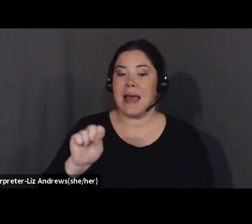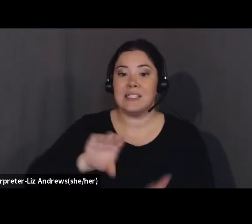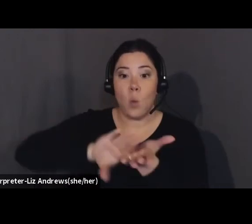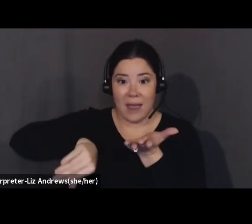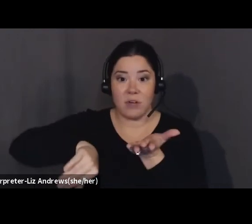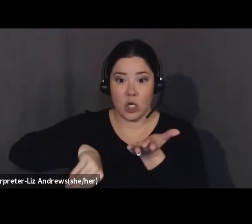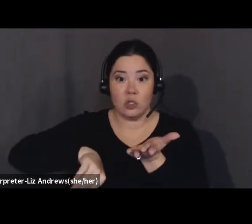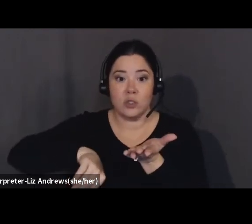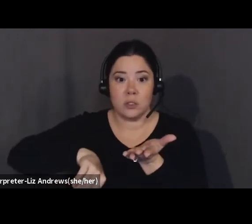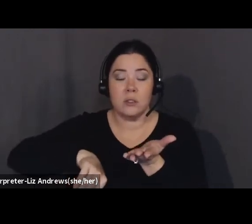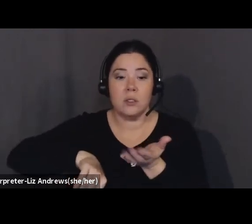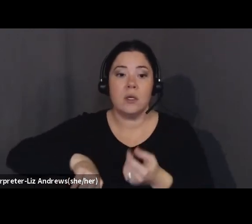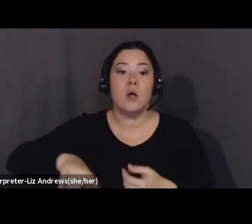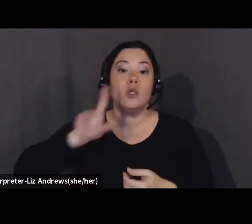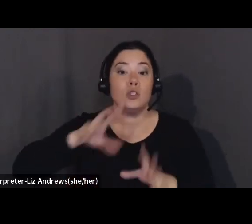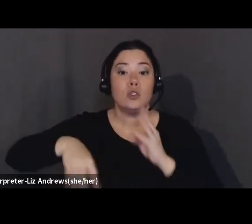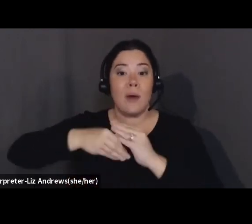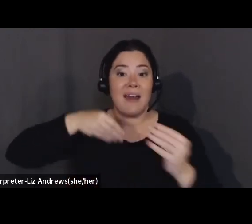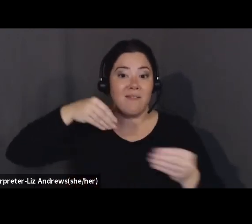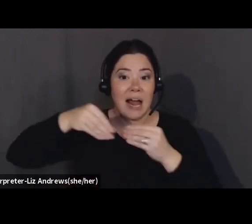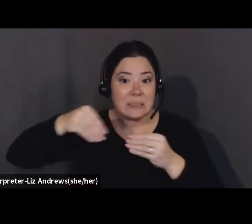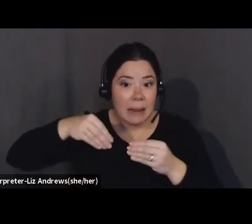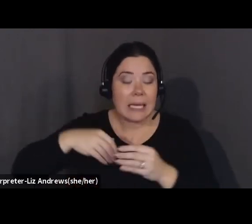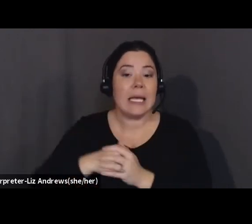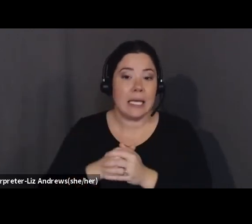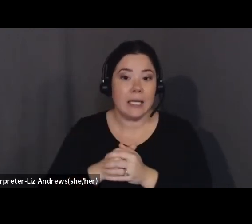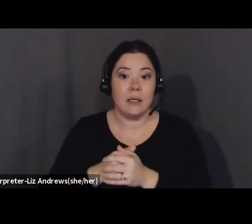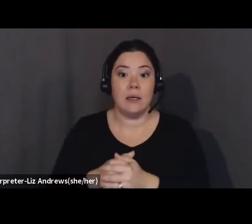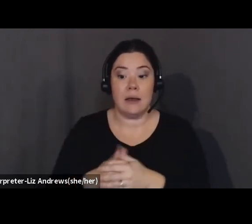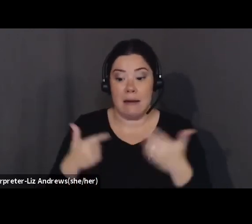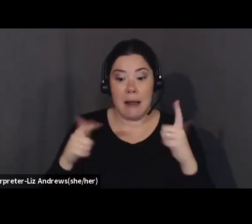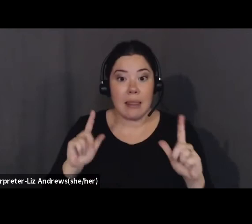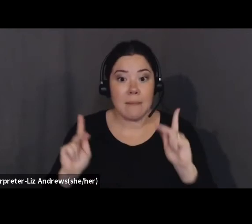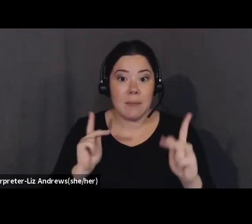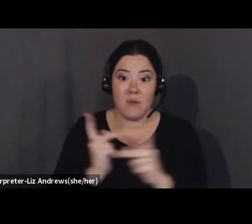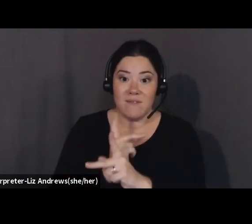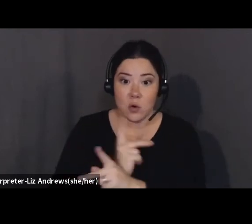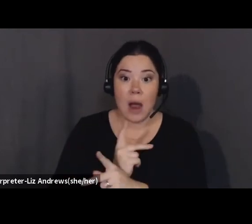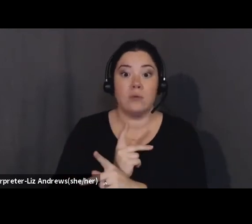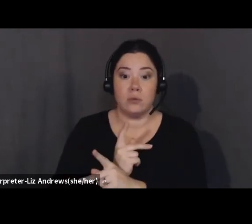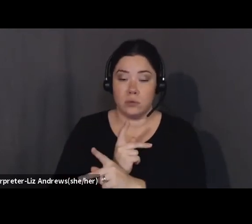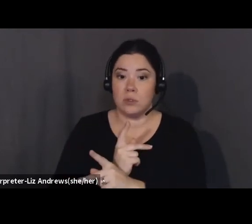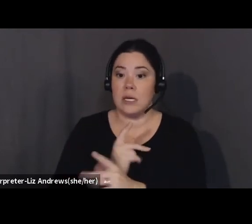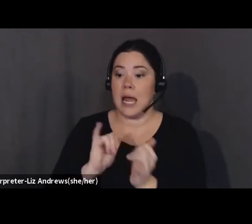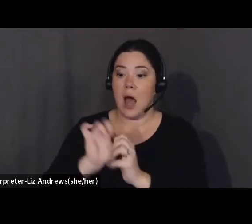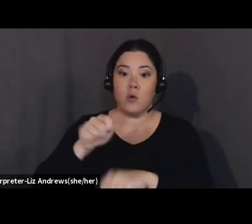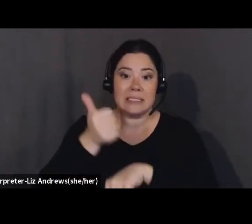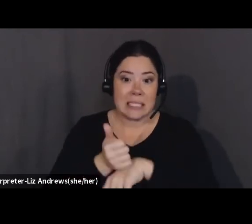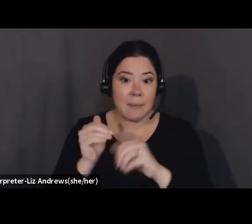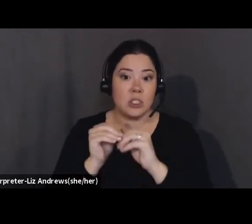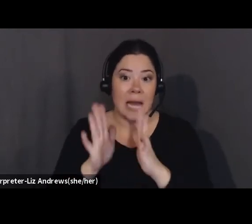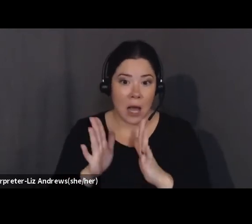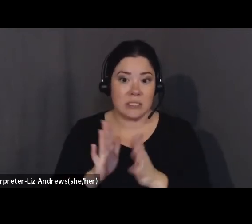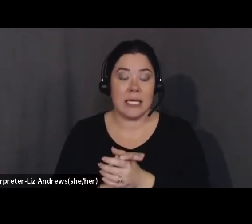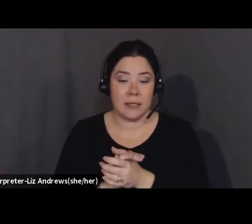HCBS waivers to add flexibility and permit approaches that help people with chronic conditions to be established in housing, using